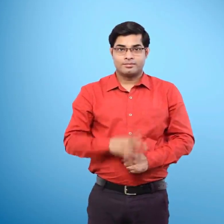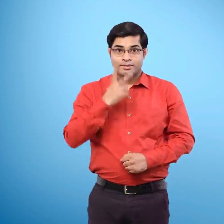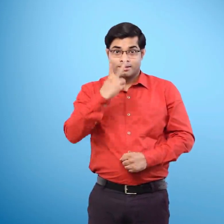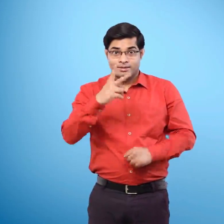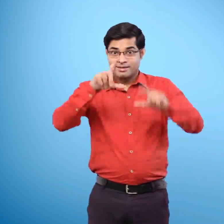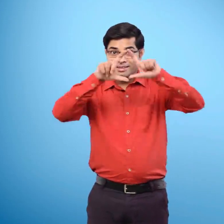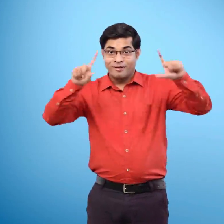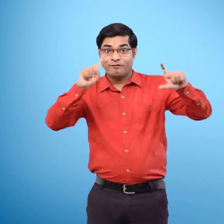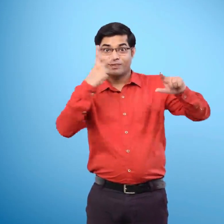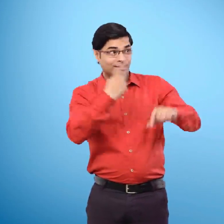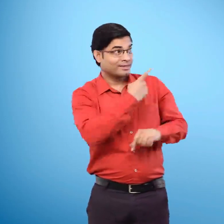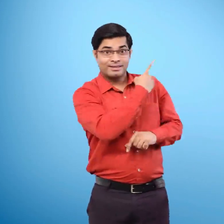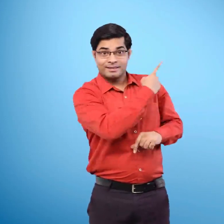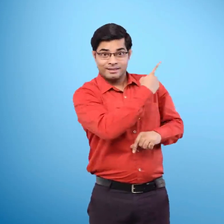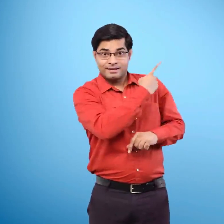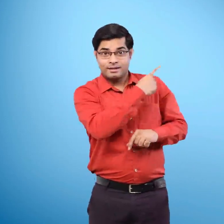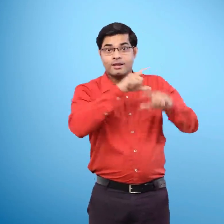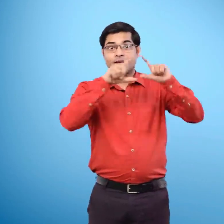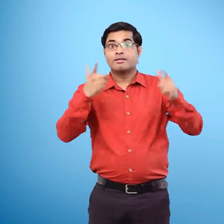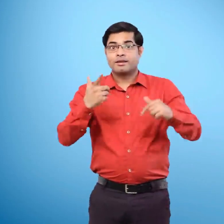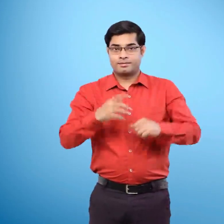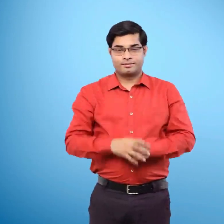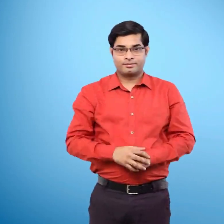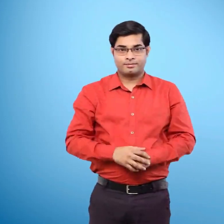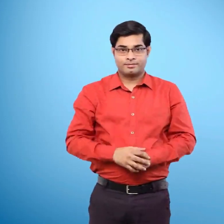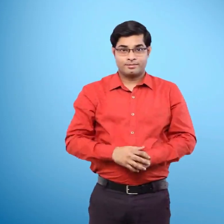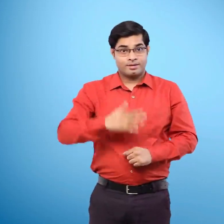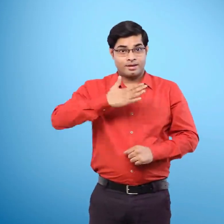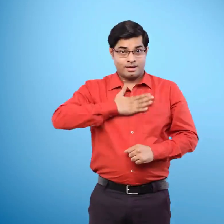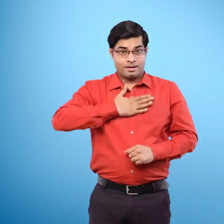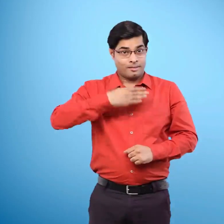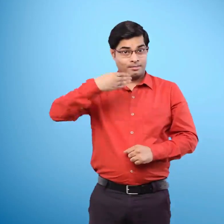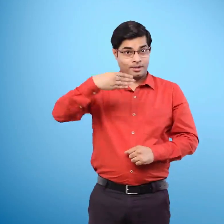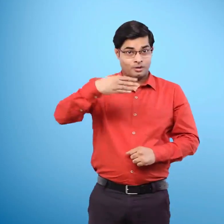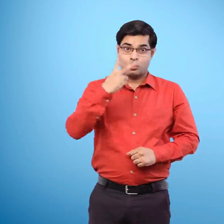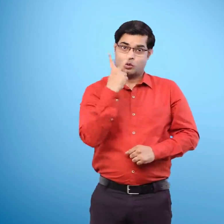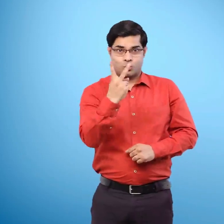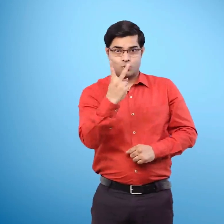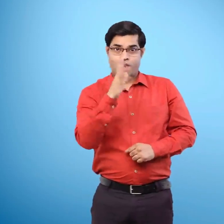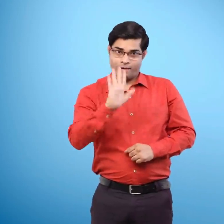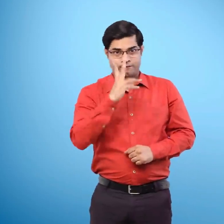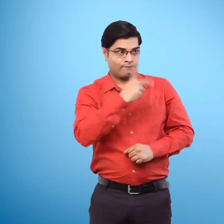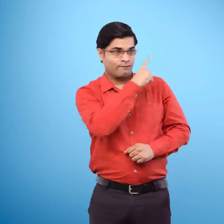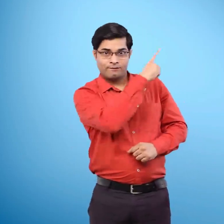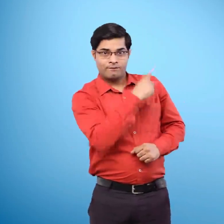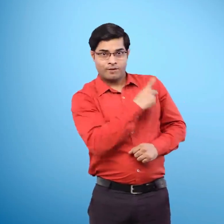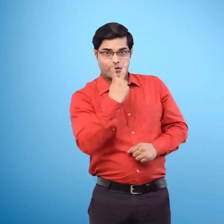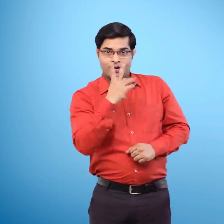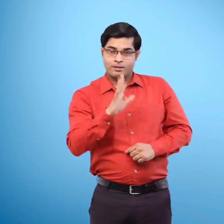using different leaves. Pattern 1 has two types of leaves.